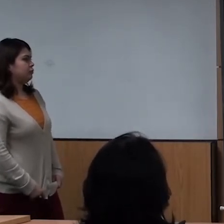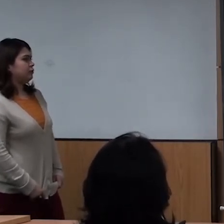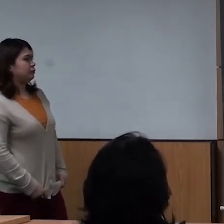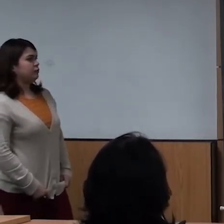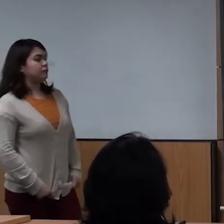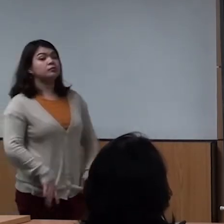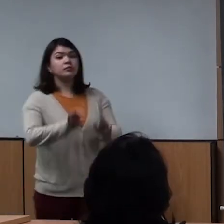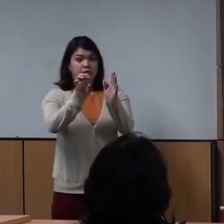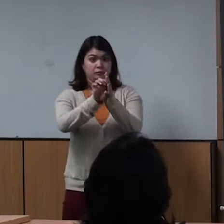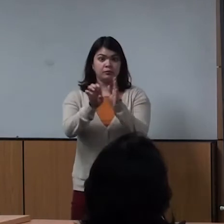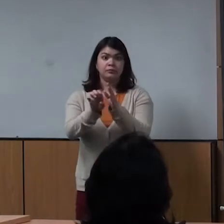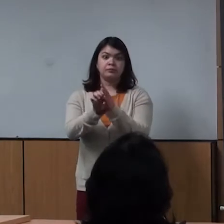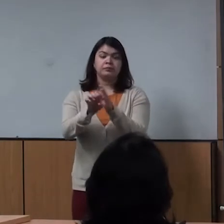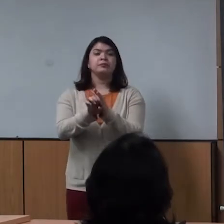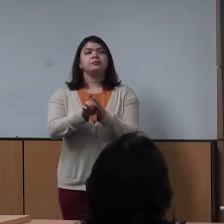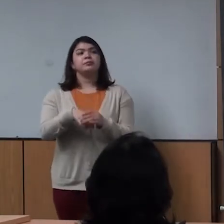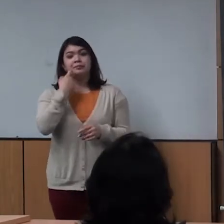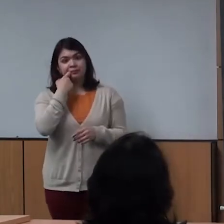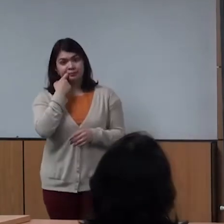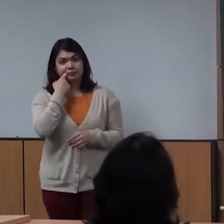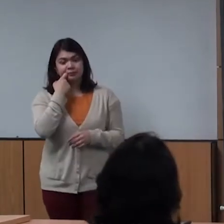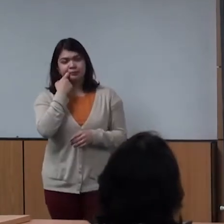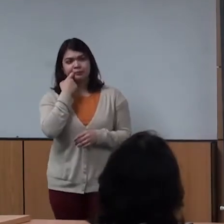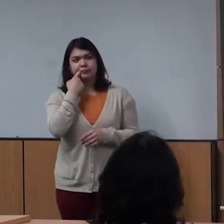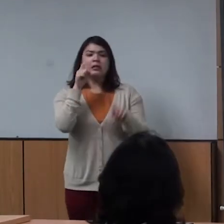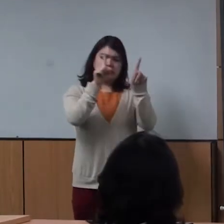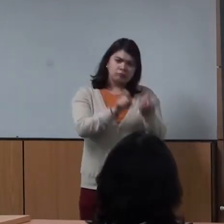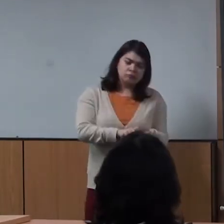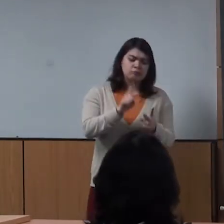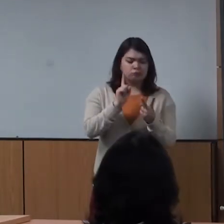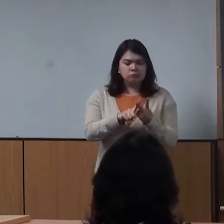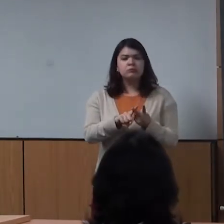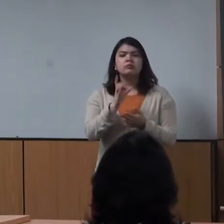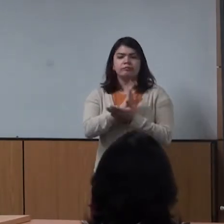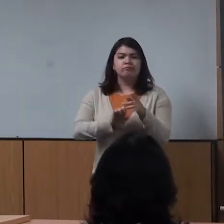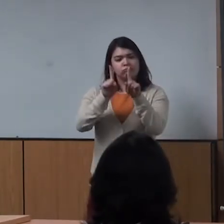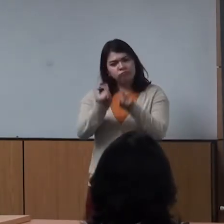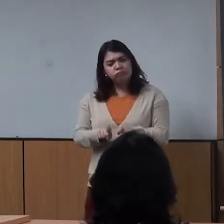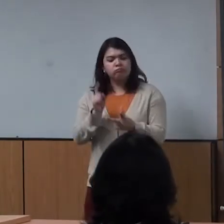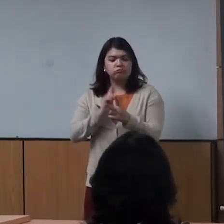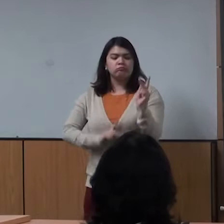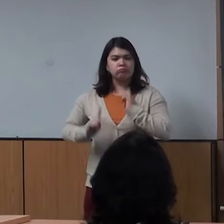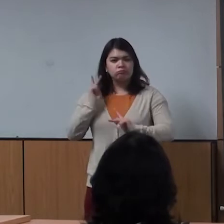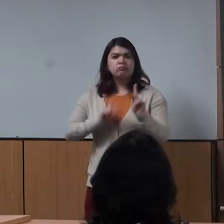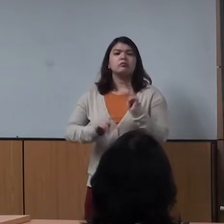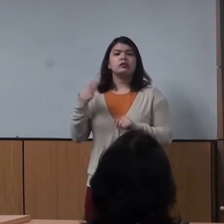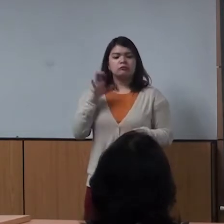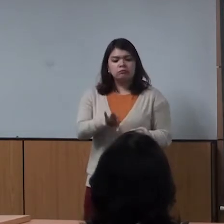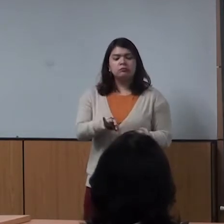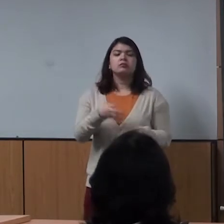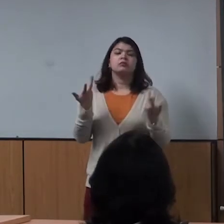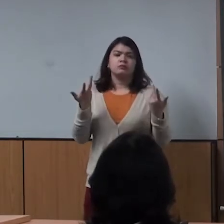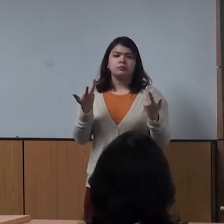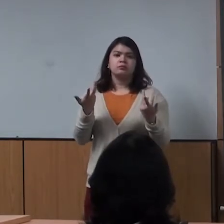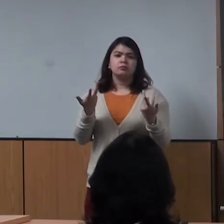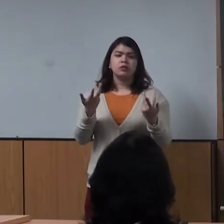students learn. So example of summative assessments a while ago, exams, chapter tests, performance tasks.